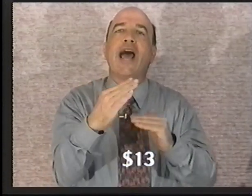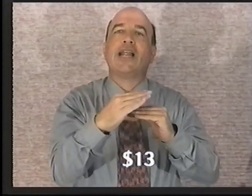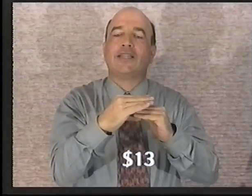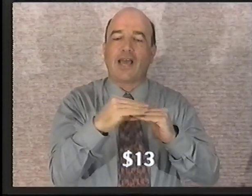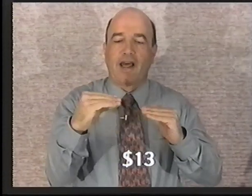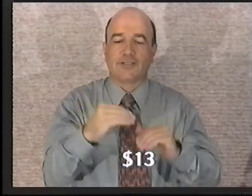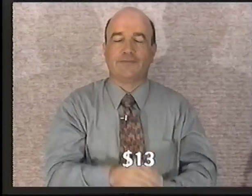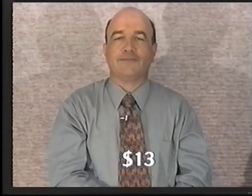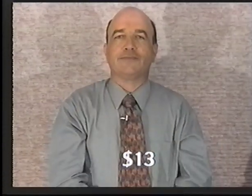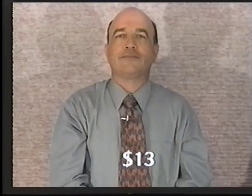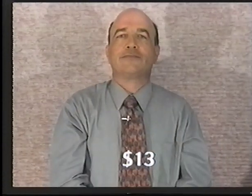$13.